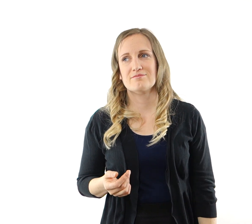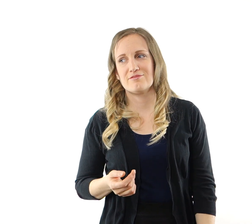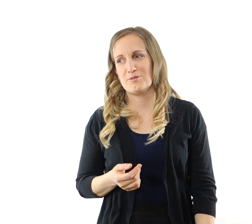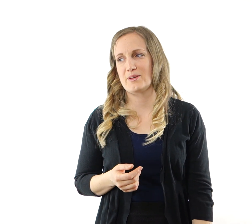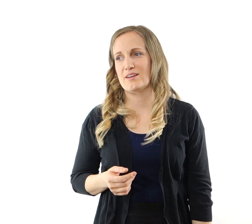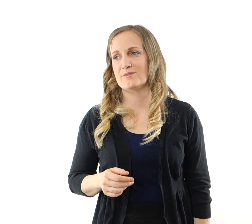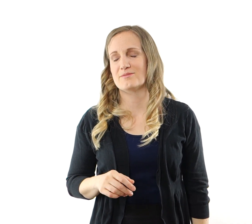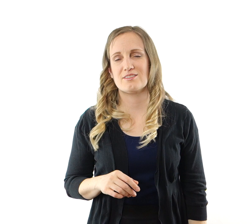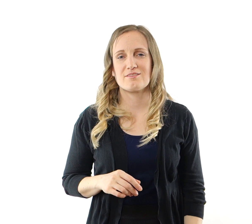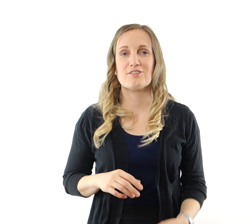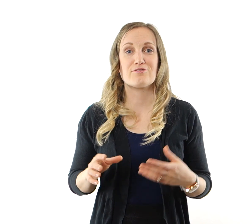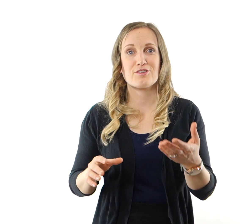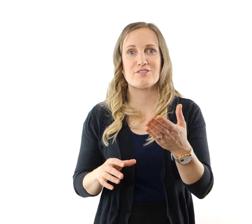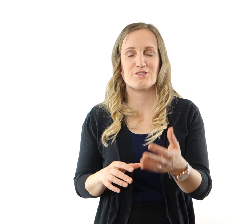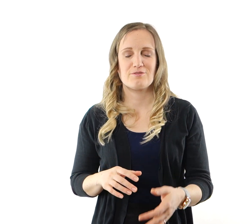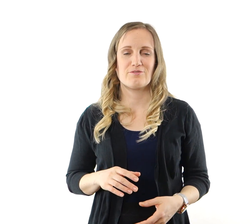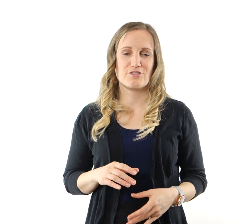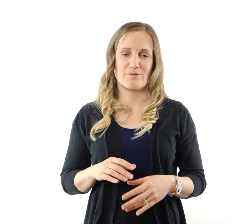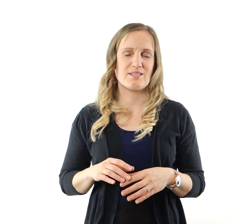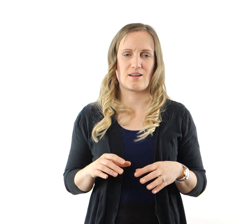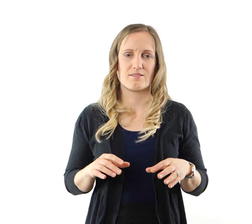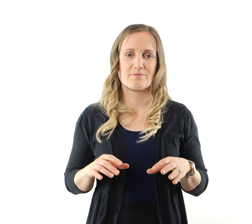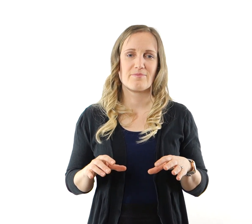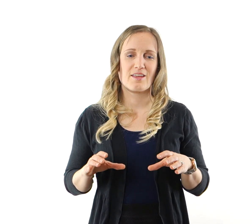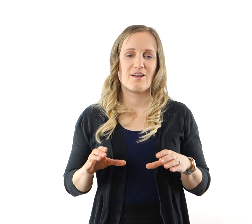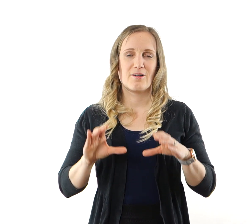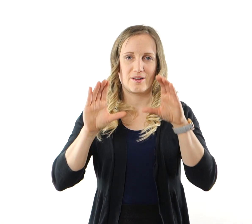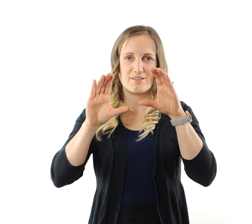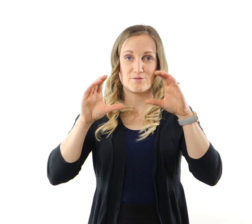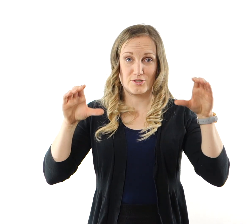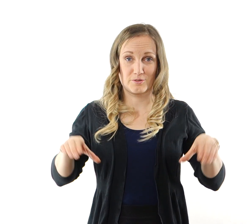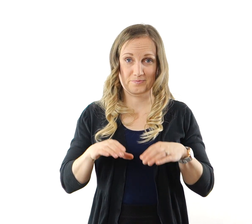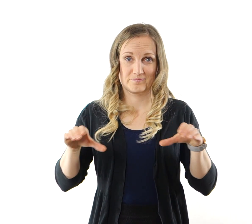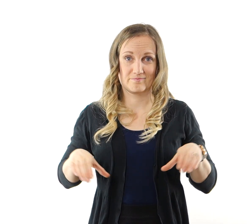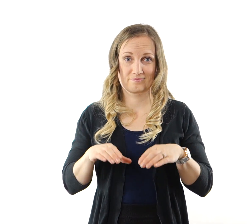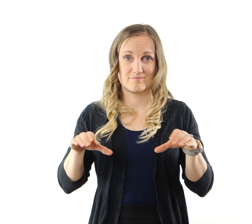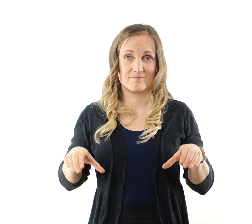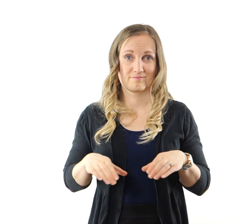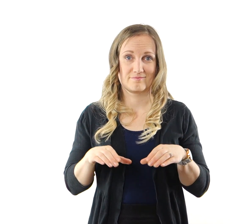for piano. Or for do. For do. It's not. Okay, so do.